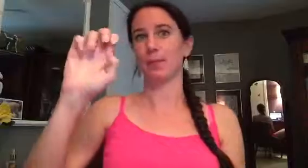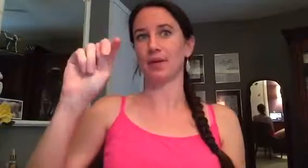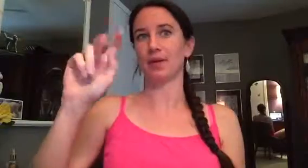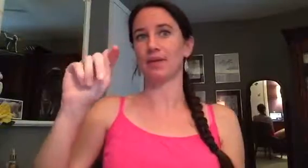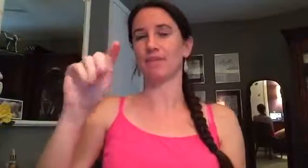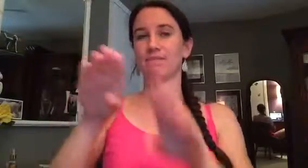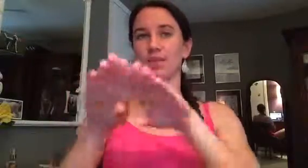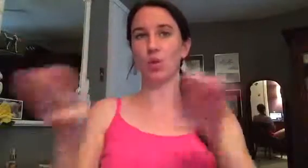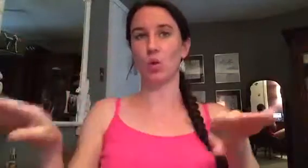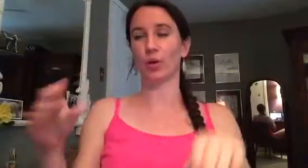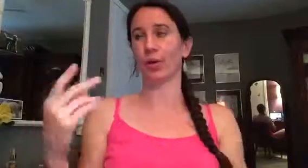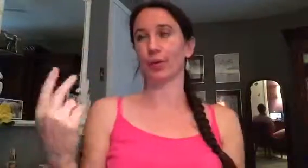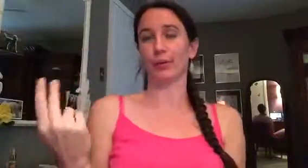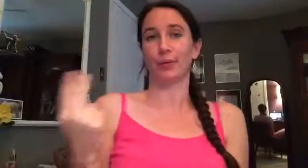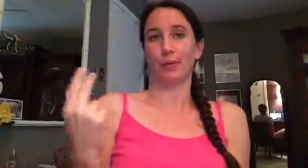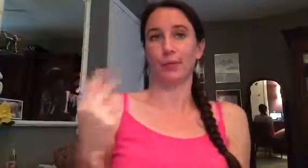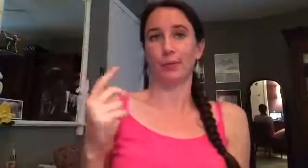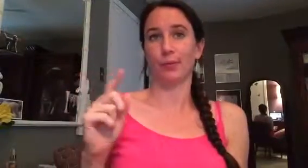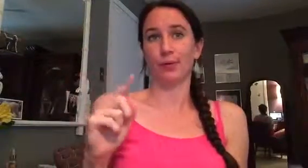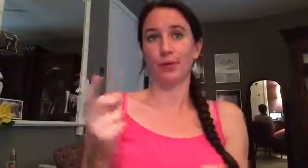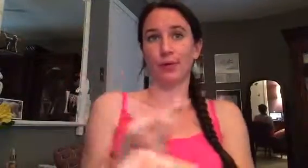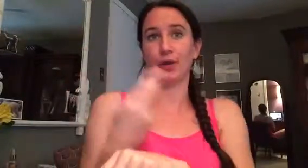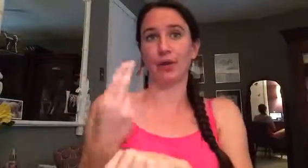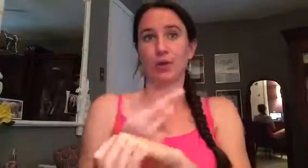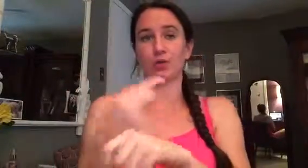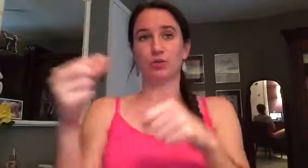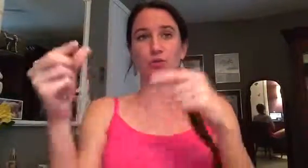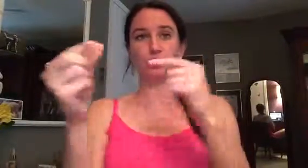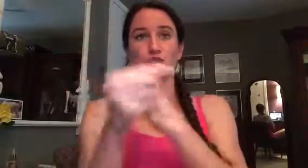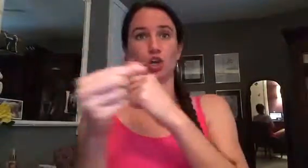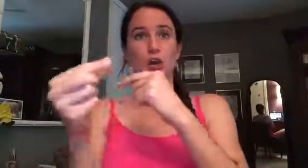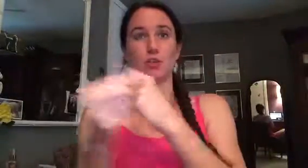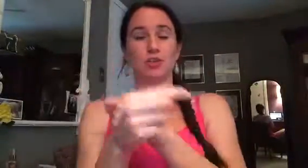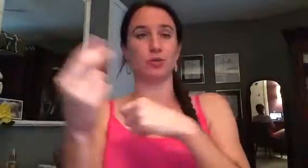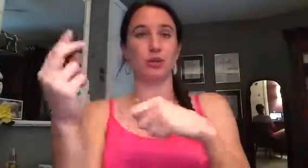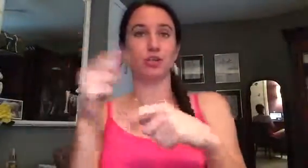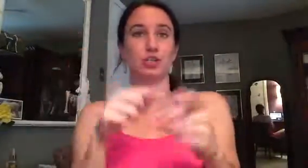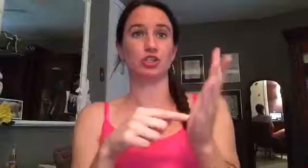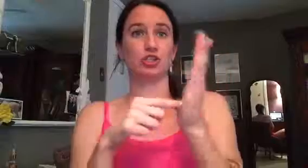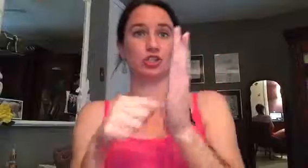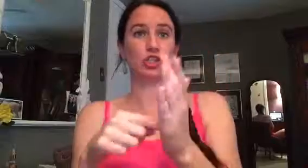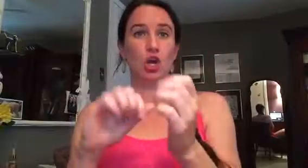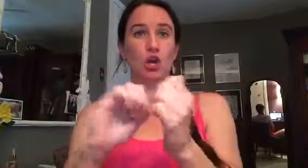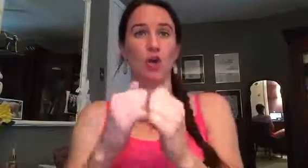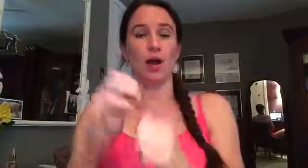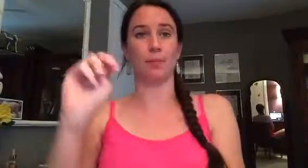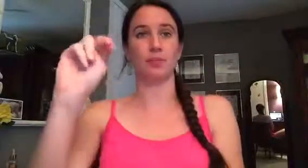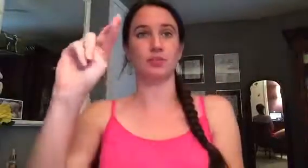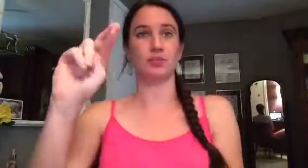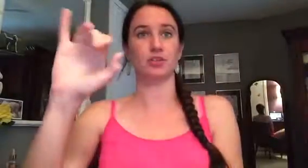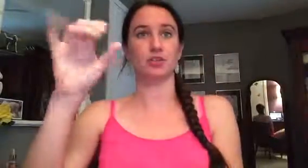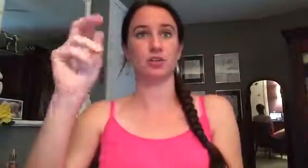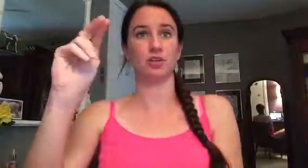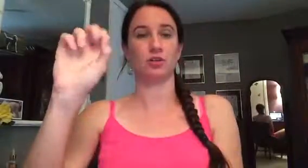We are going to use geometry to show how Mr. Jones can determine the cost of the